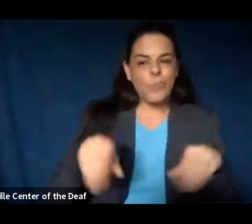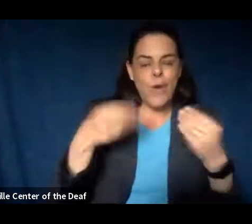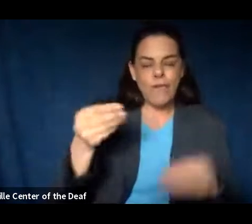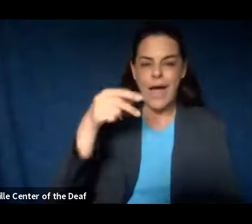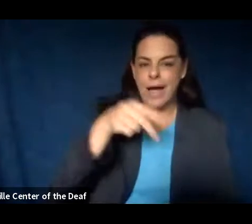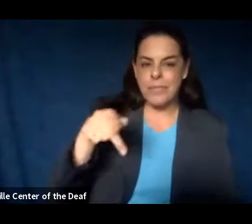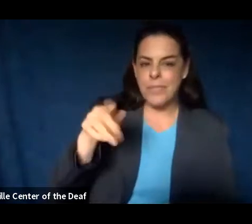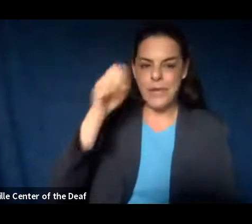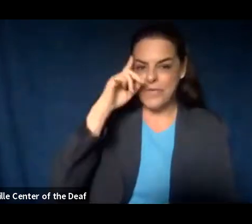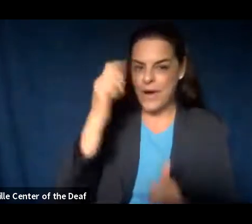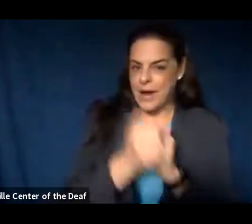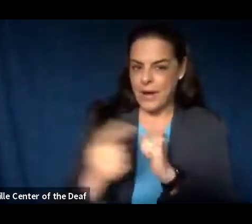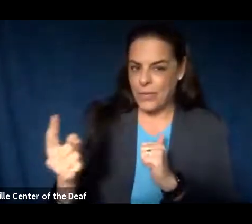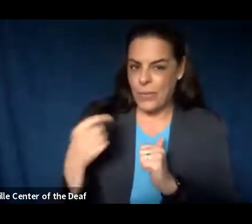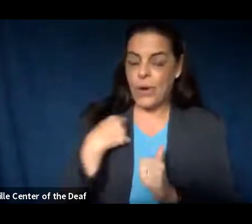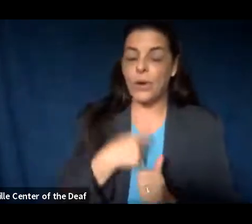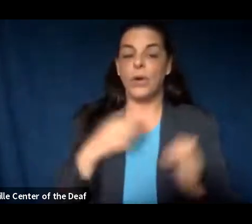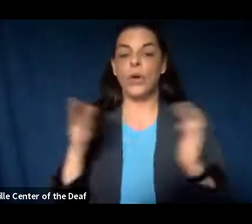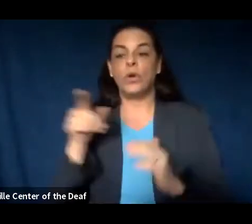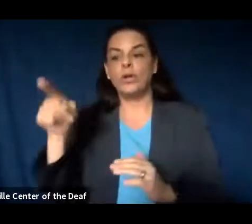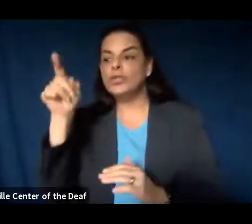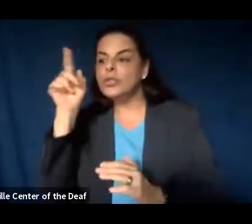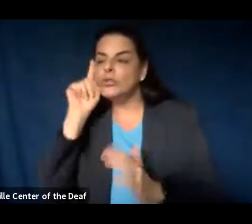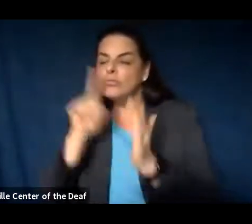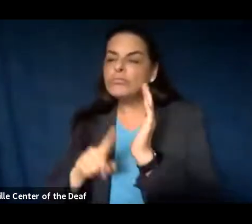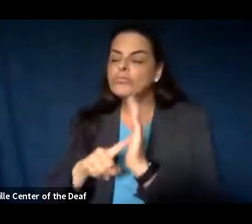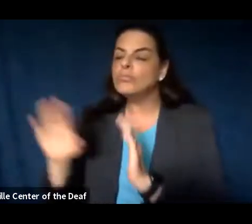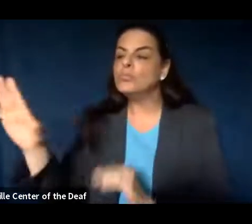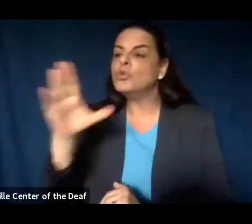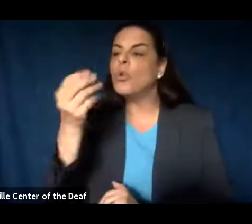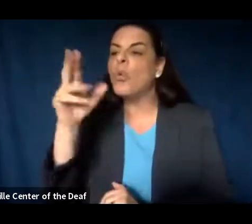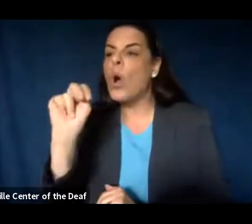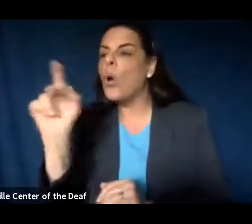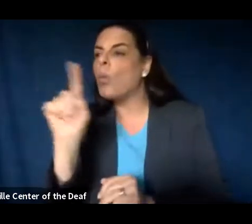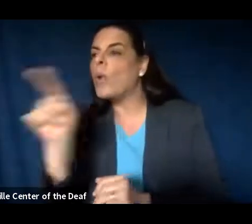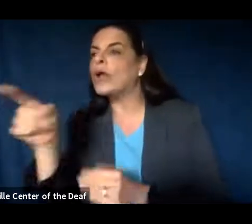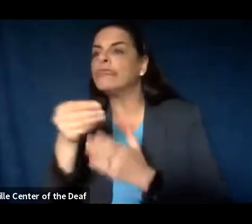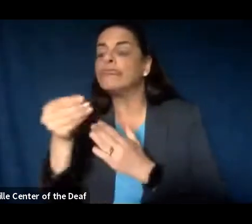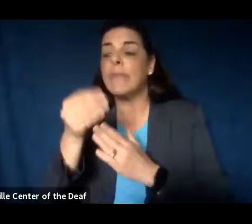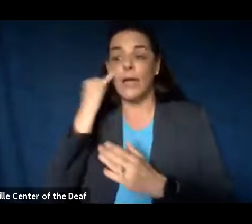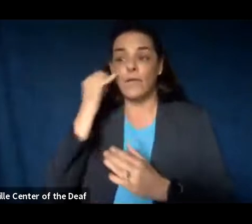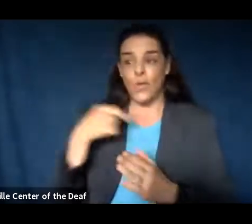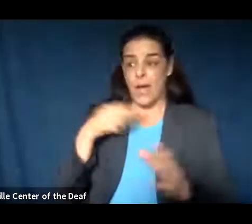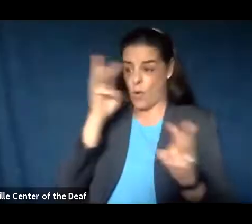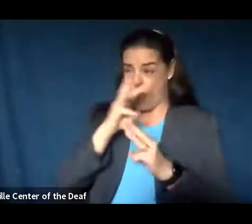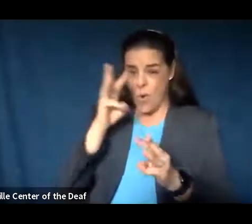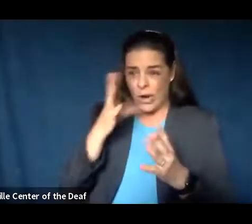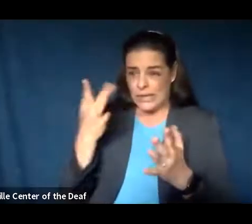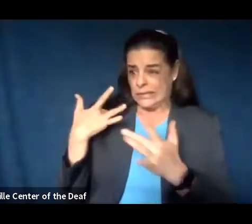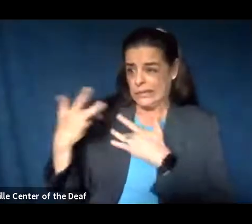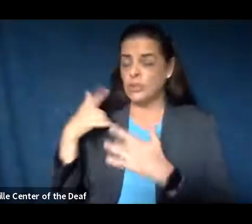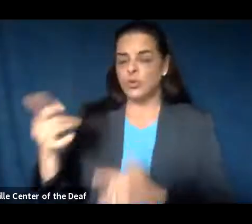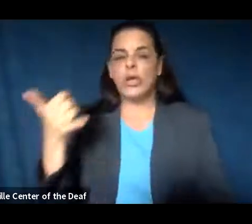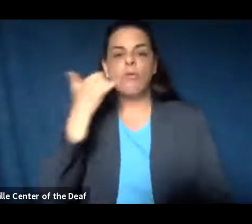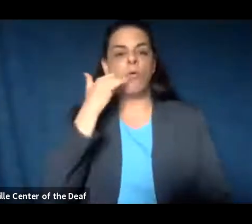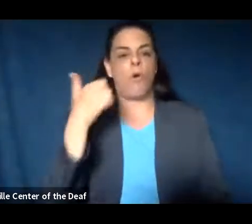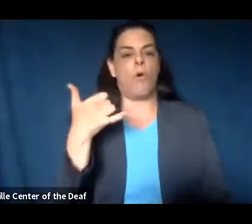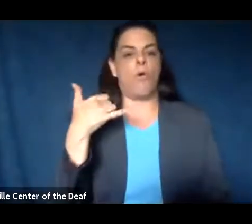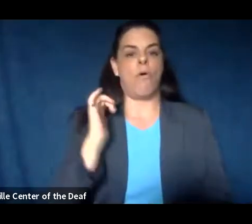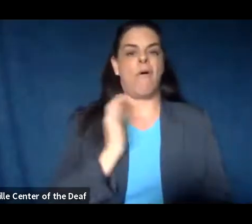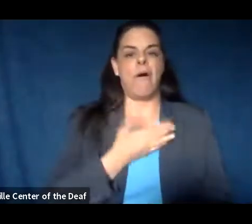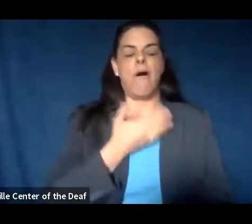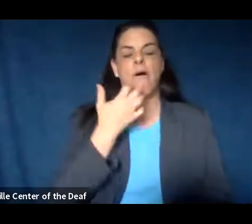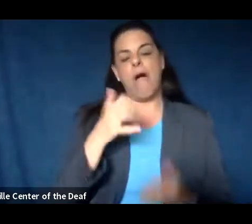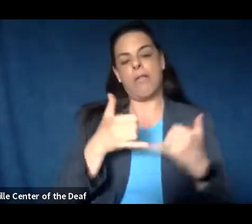encourage you to look into your own supply chains. If there are concerns, you can report those. to our call line, and we'll follow up as we